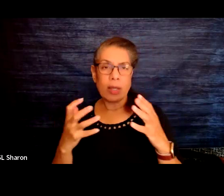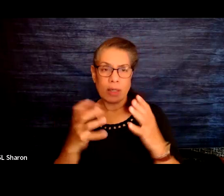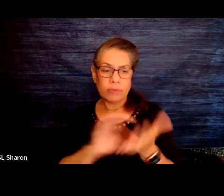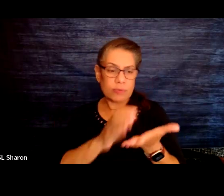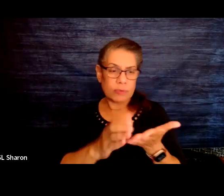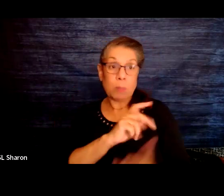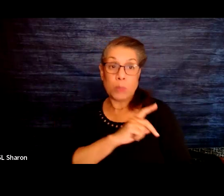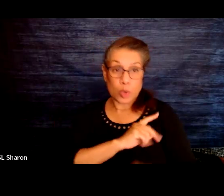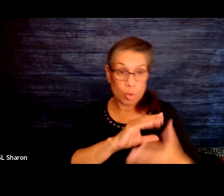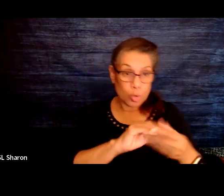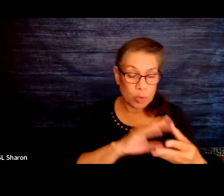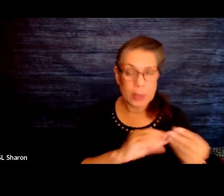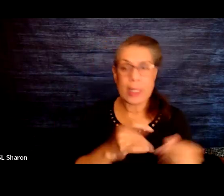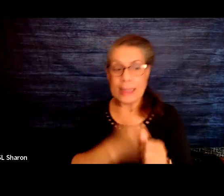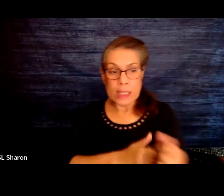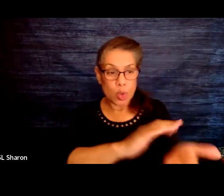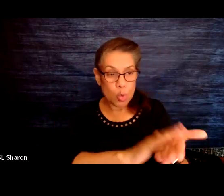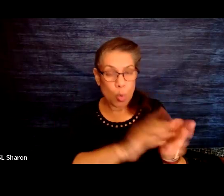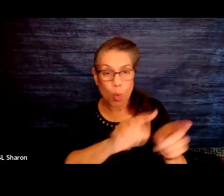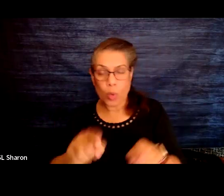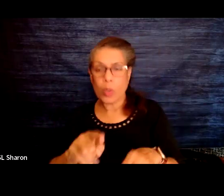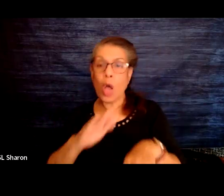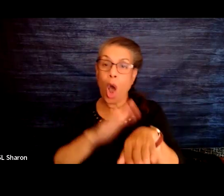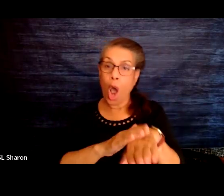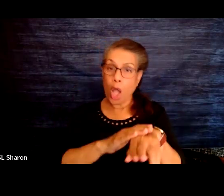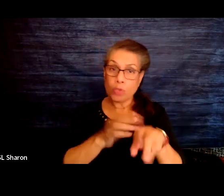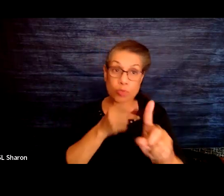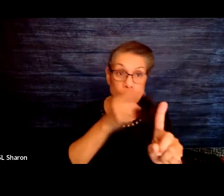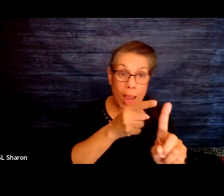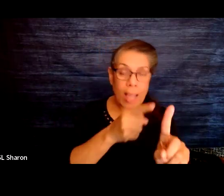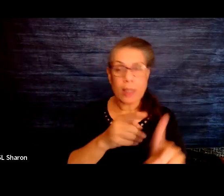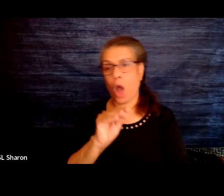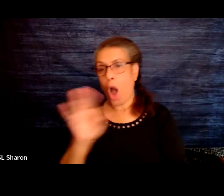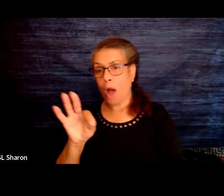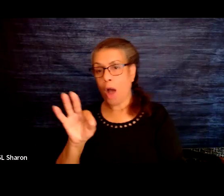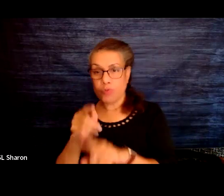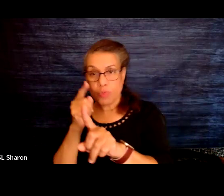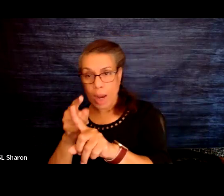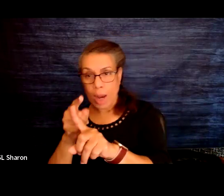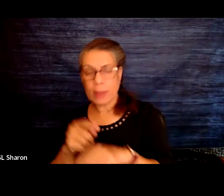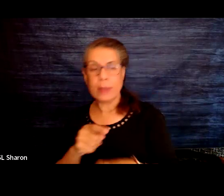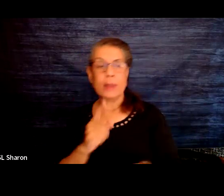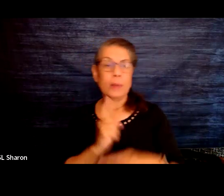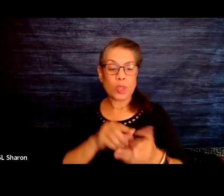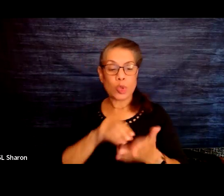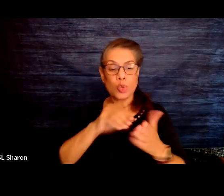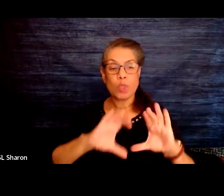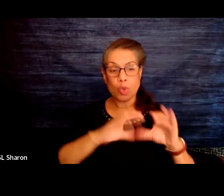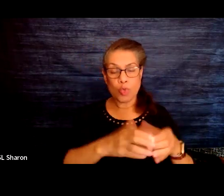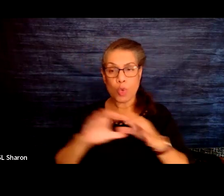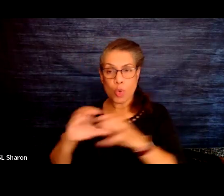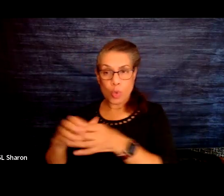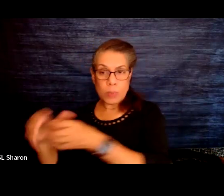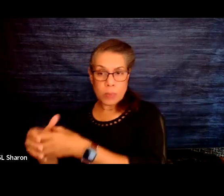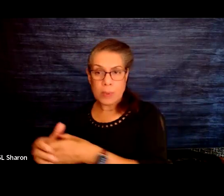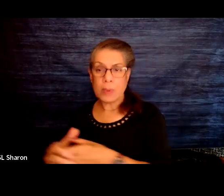we have school by school, on track, off track for this particular class of 2026. We have it also by student groups. That's sort of the undergirding of the